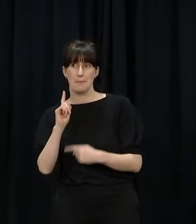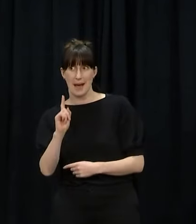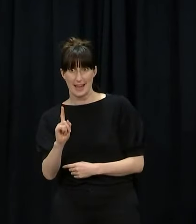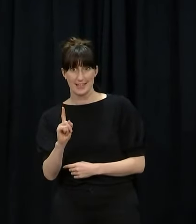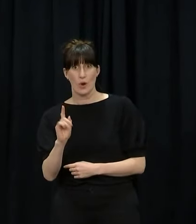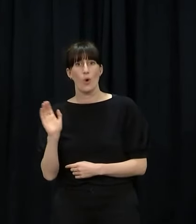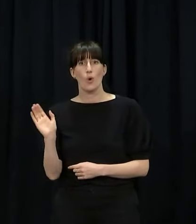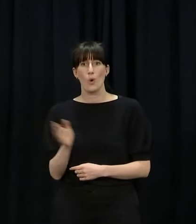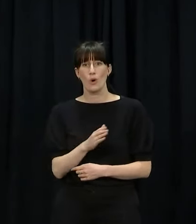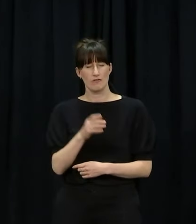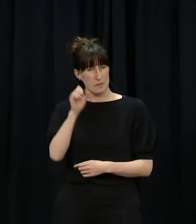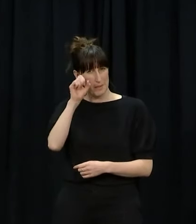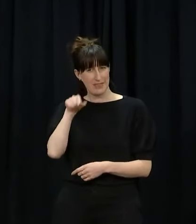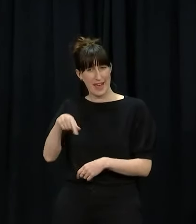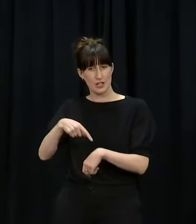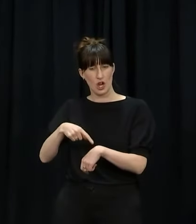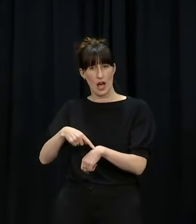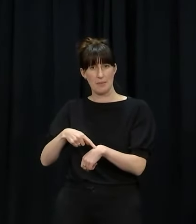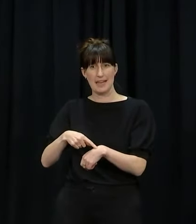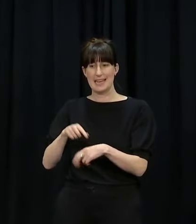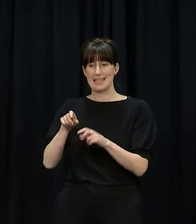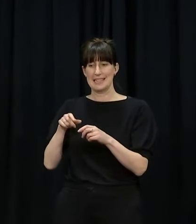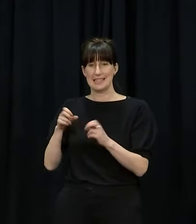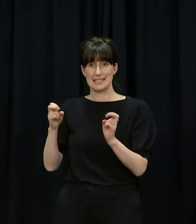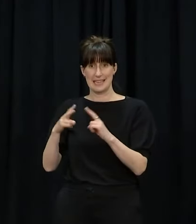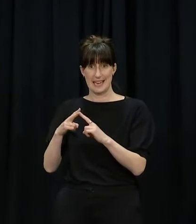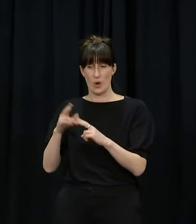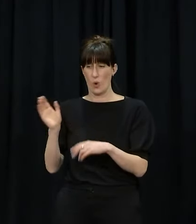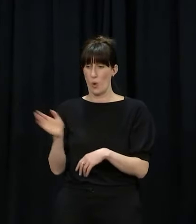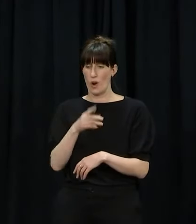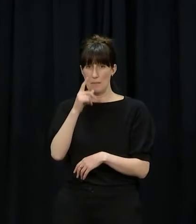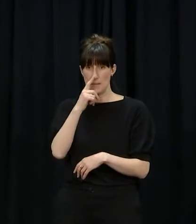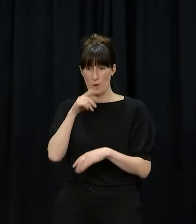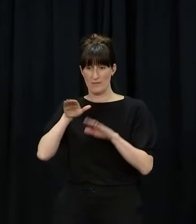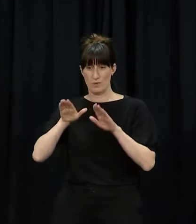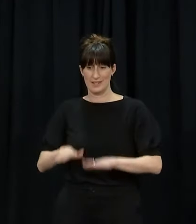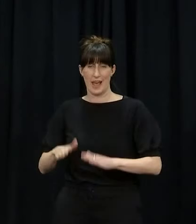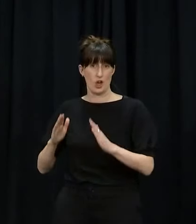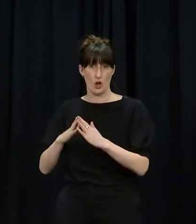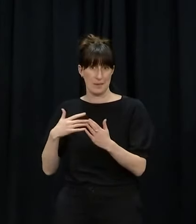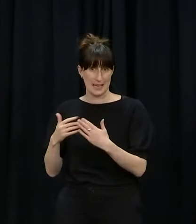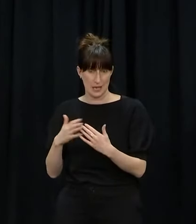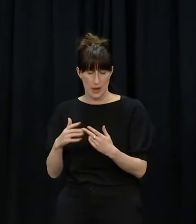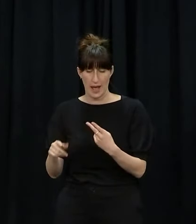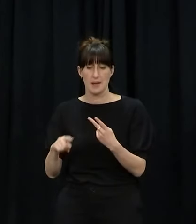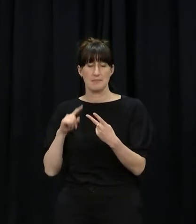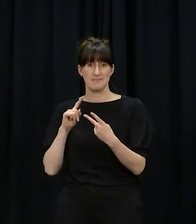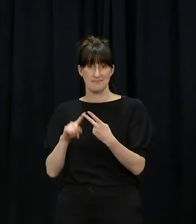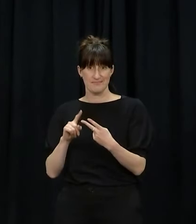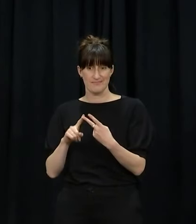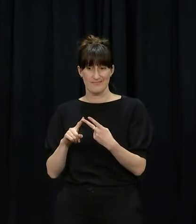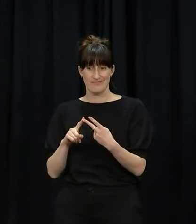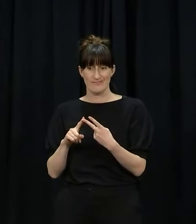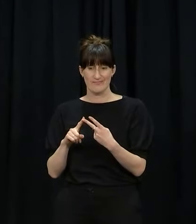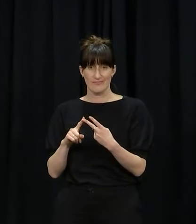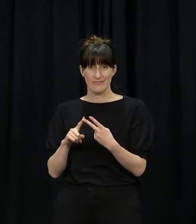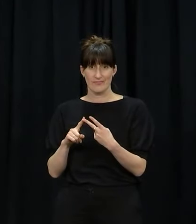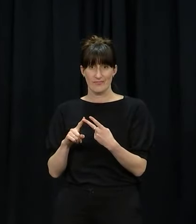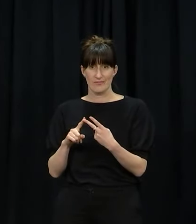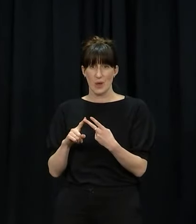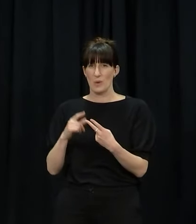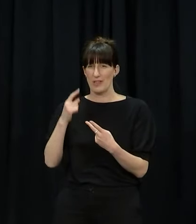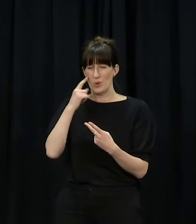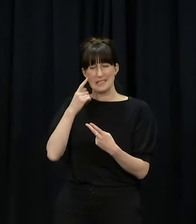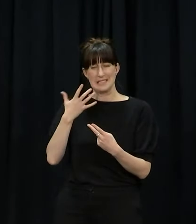all required to have stay-at-home orders, B, it was considered by health at that time a relative risk to send people into